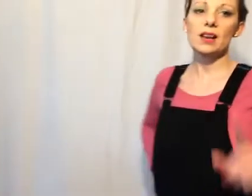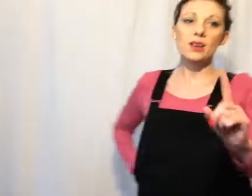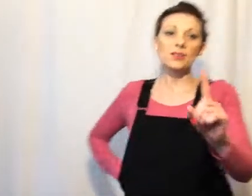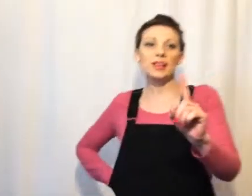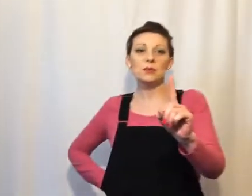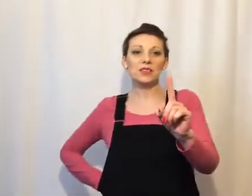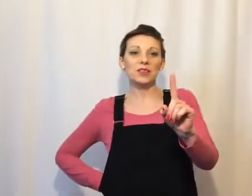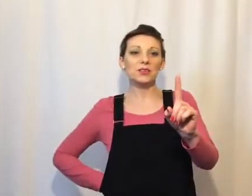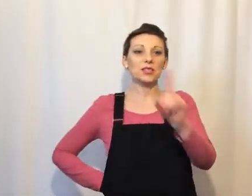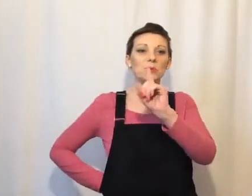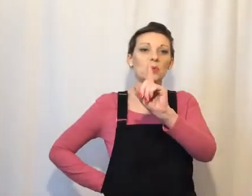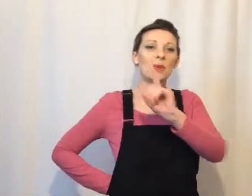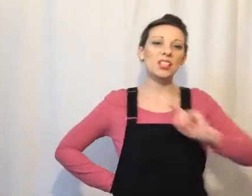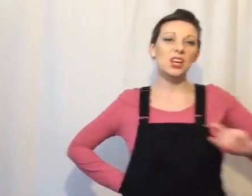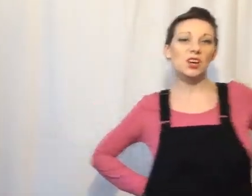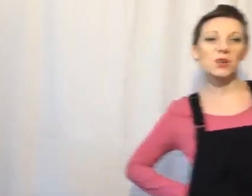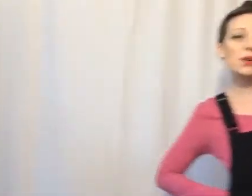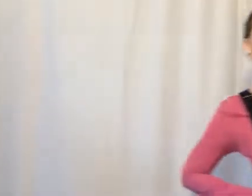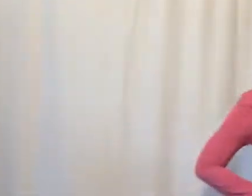Hello, nearly with you, just one more minute to go.